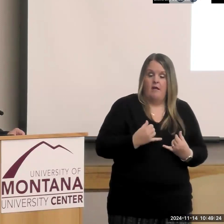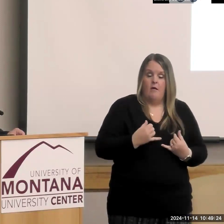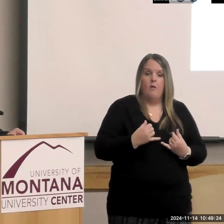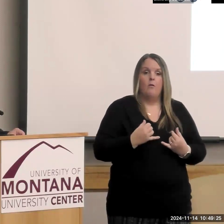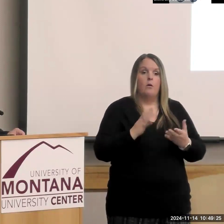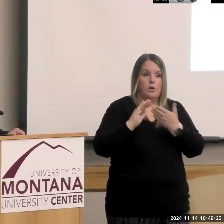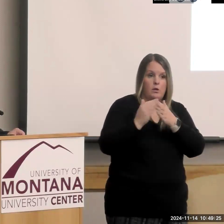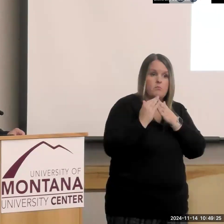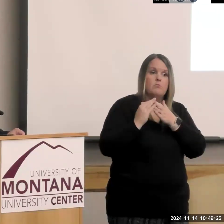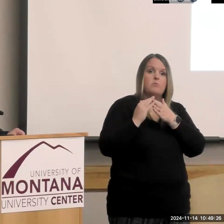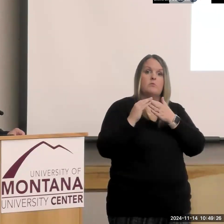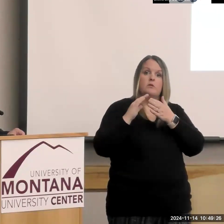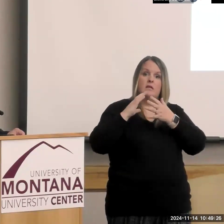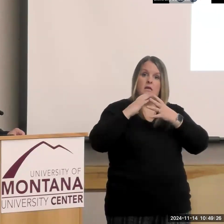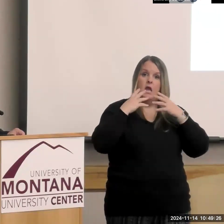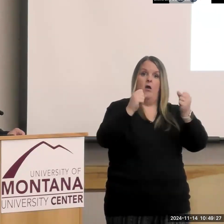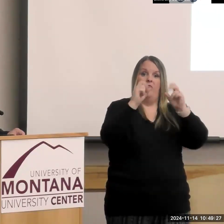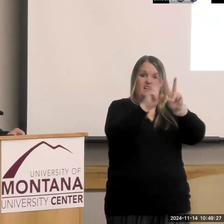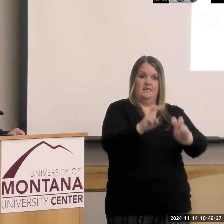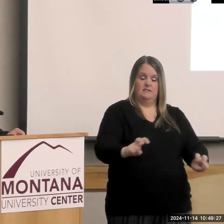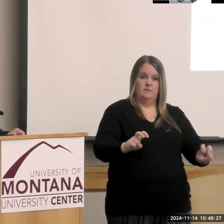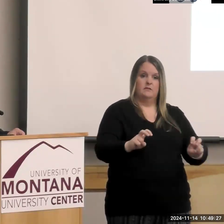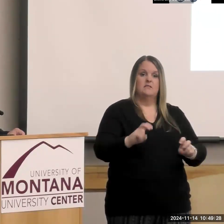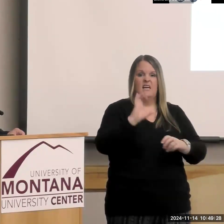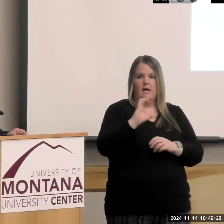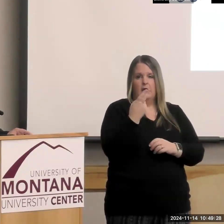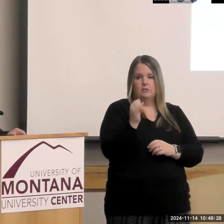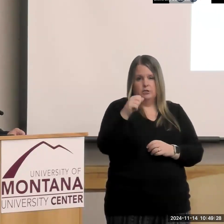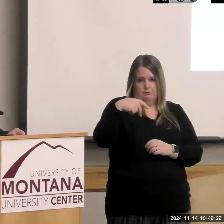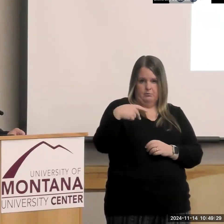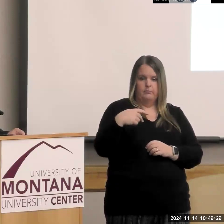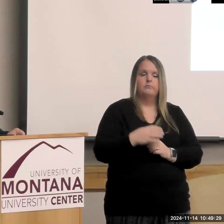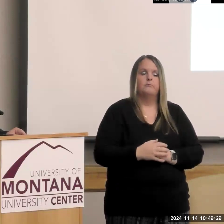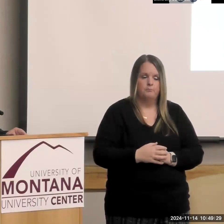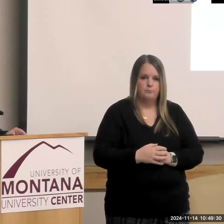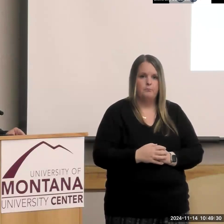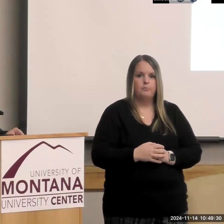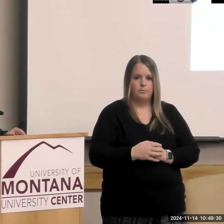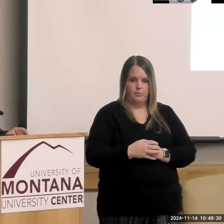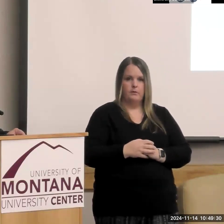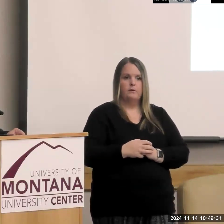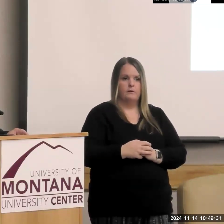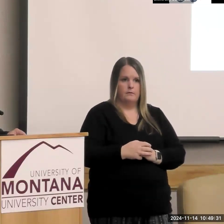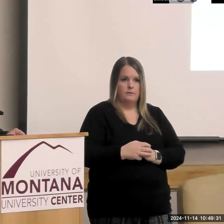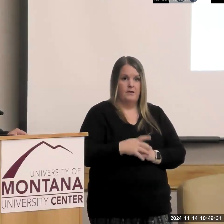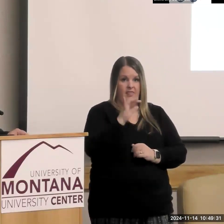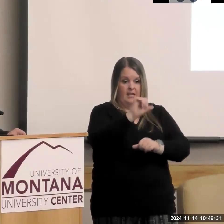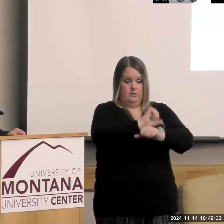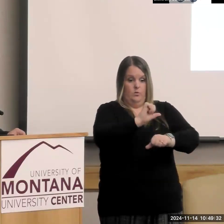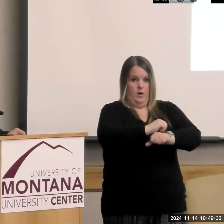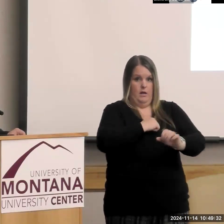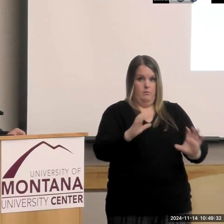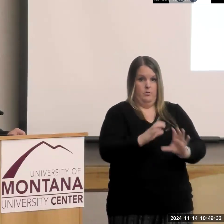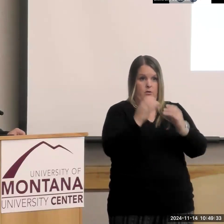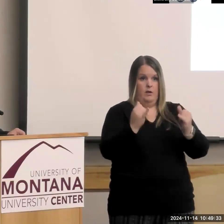that community health assessment and that community health improvement plan. And this is the work that I'm currently doing, that I